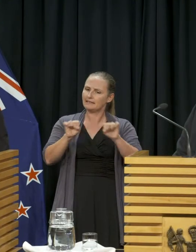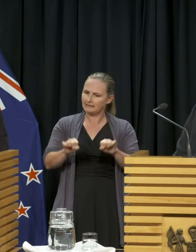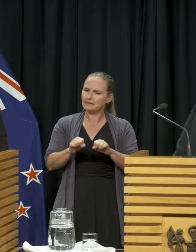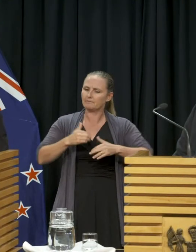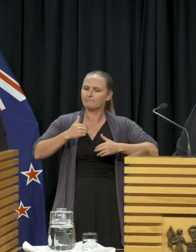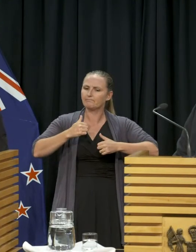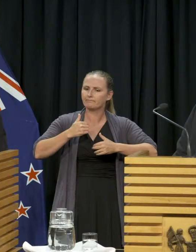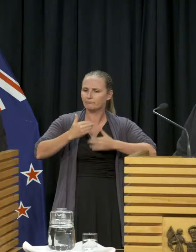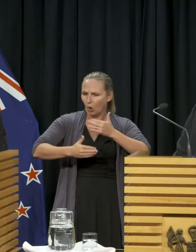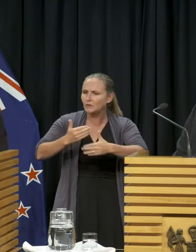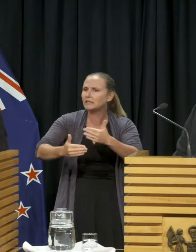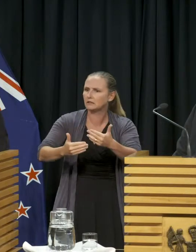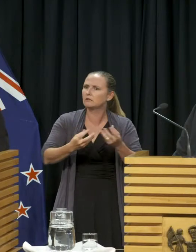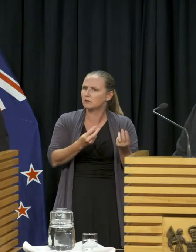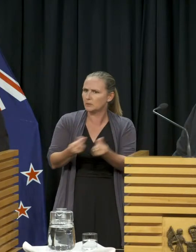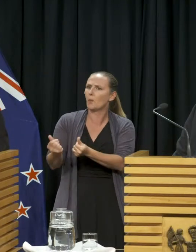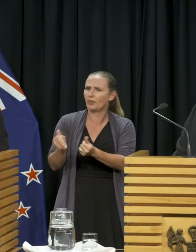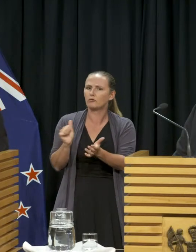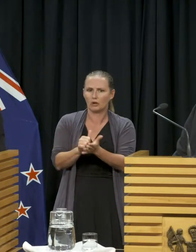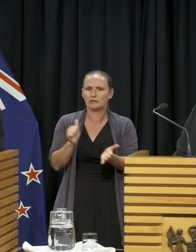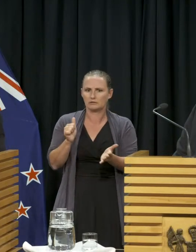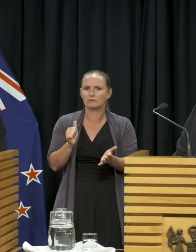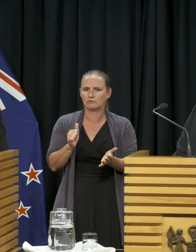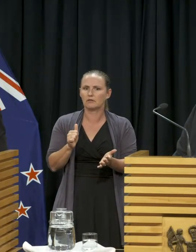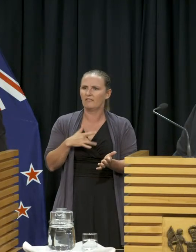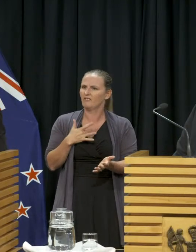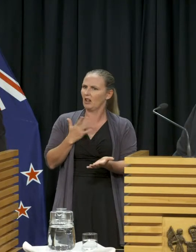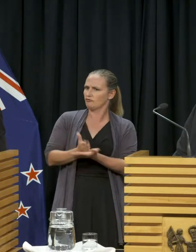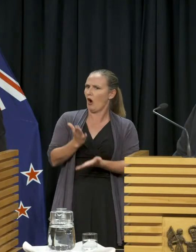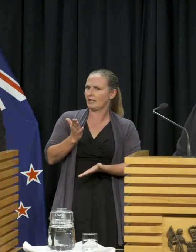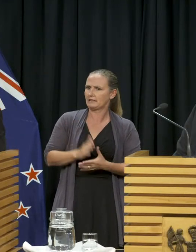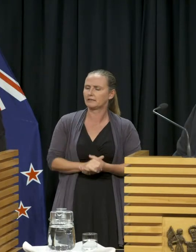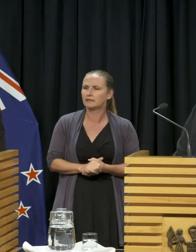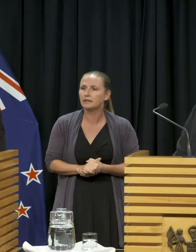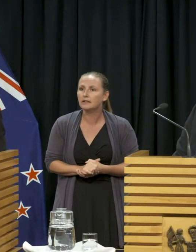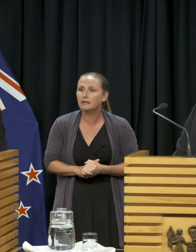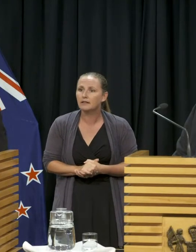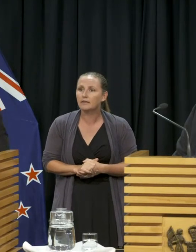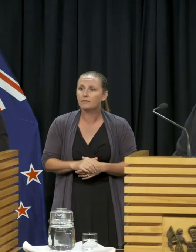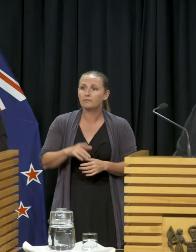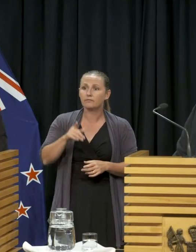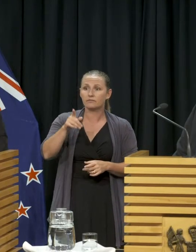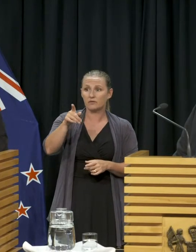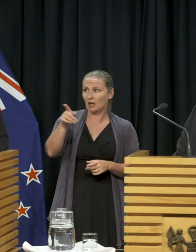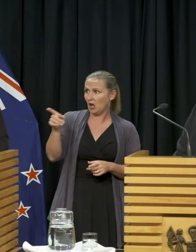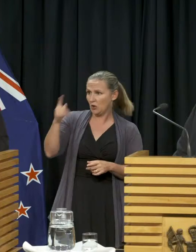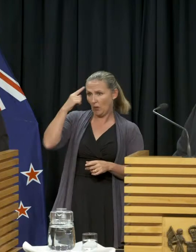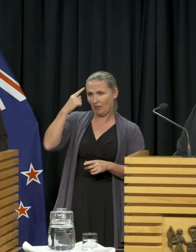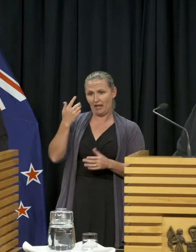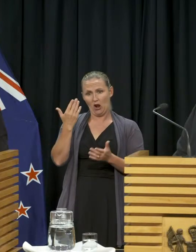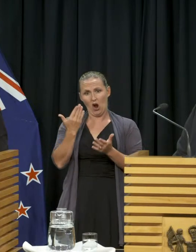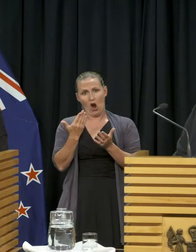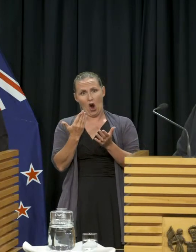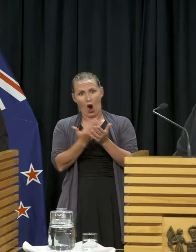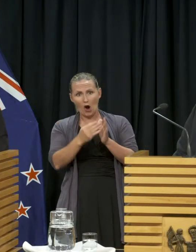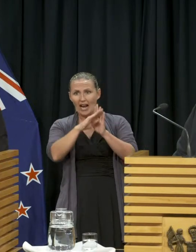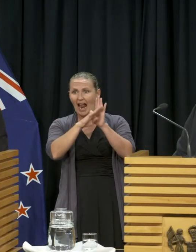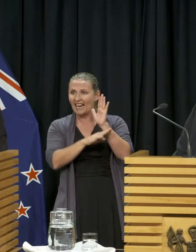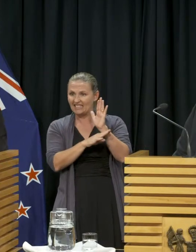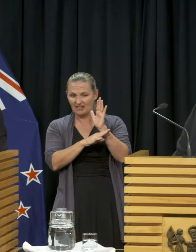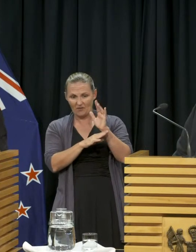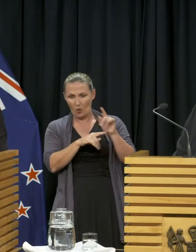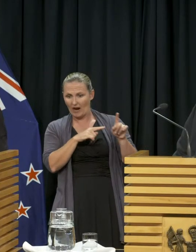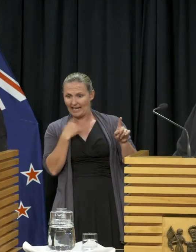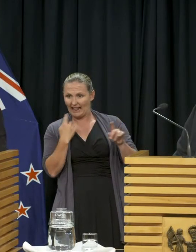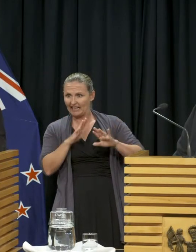see credibility in the outcome. I'll let you have the last question. You don't think being on a blacklist for killing children with the United Nations should disqualify? No, whilst